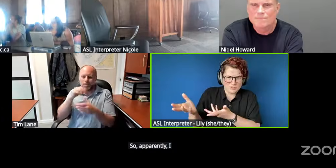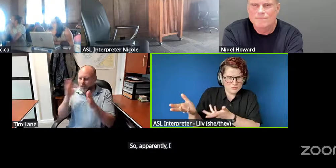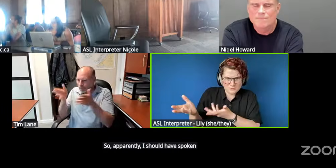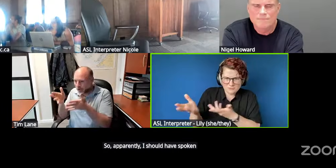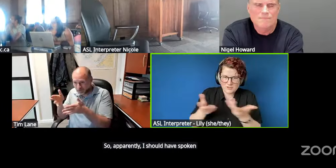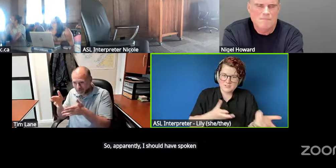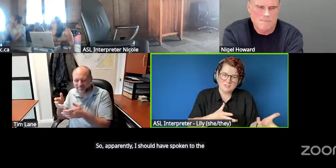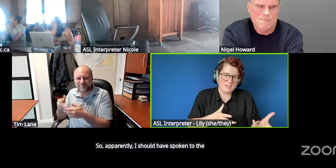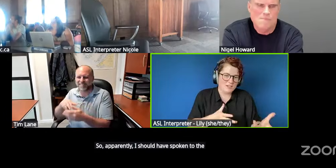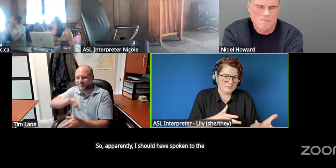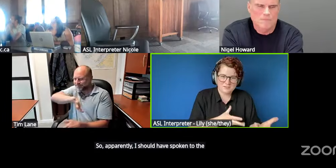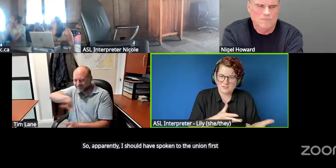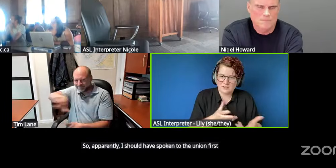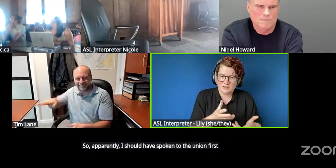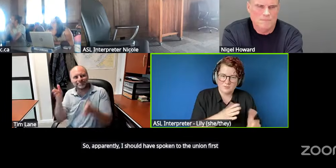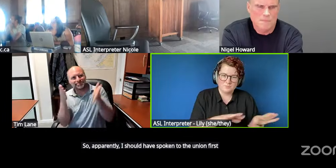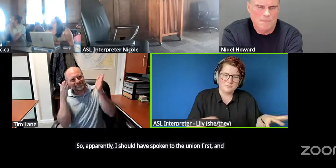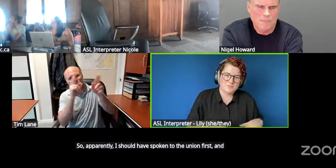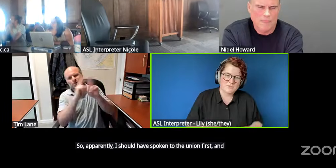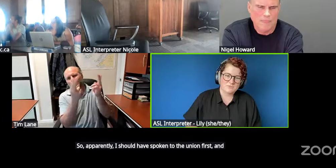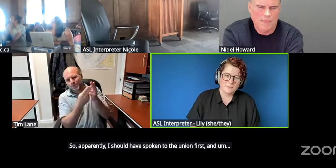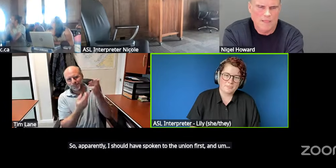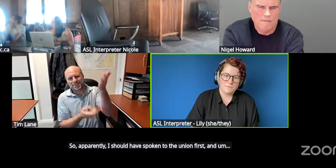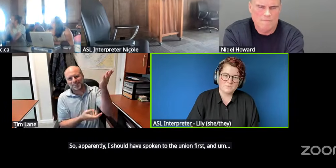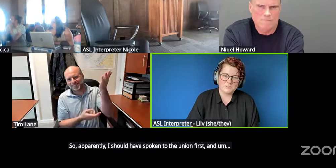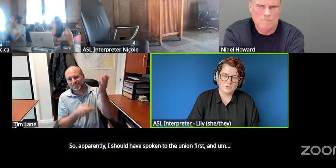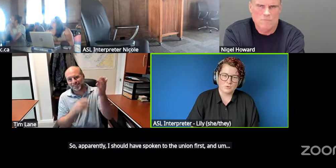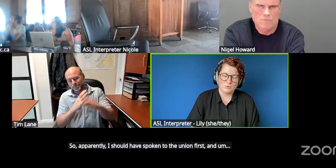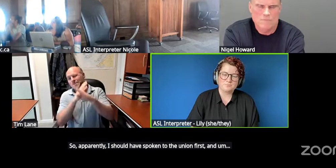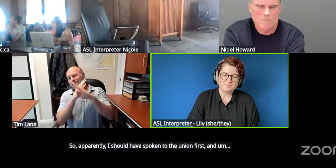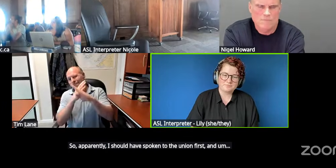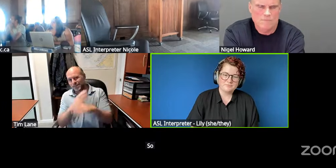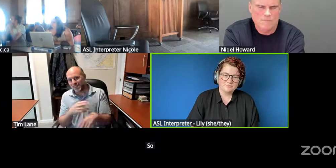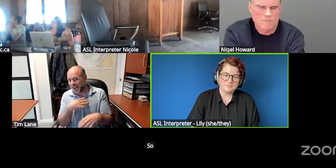spoken to the union first. And